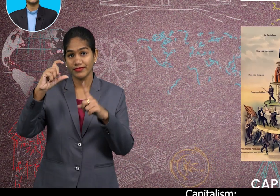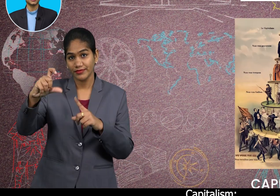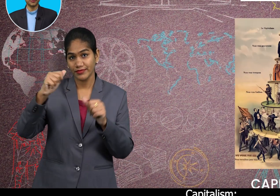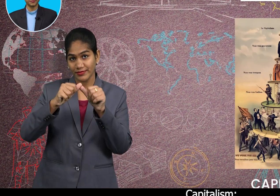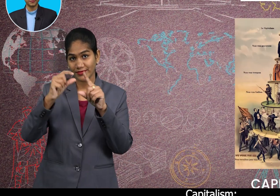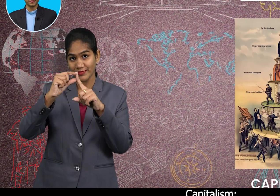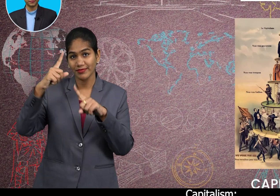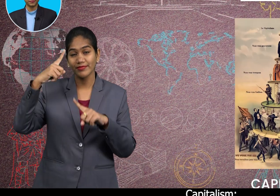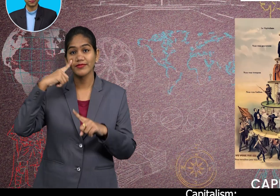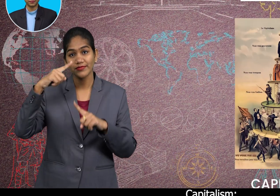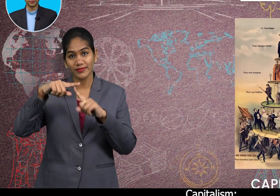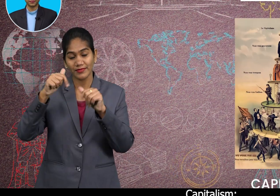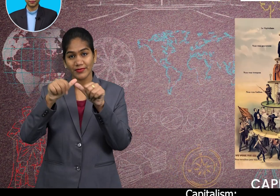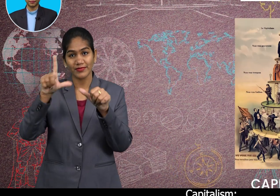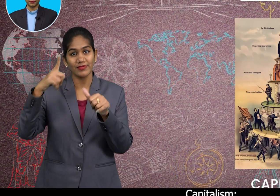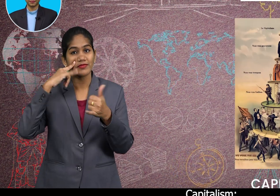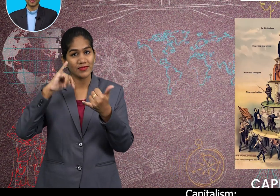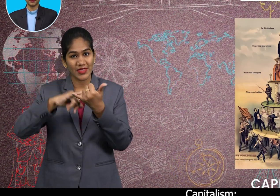Capitalism,